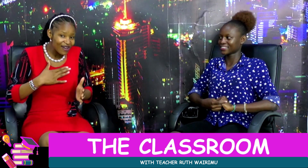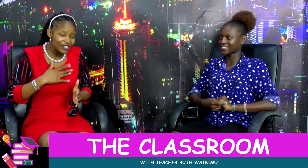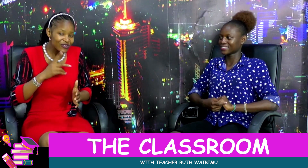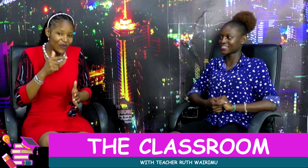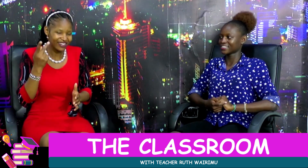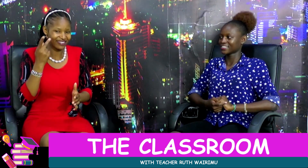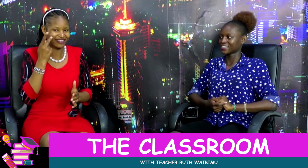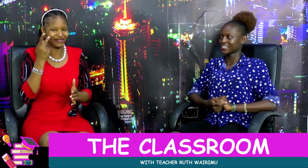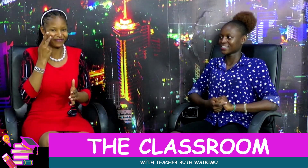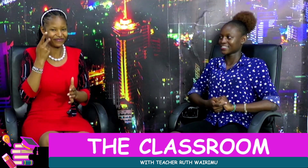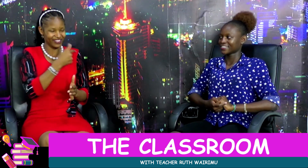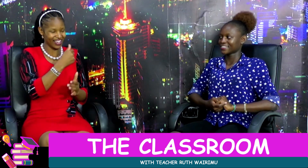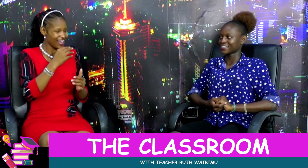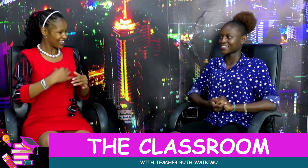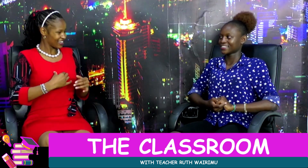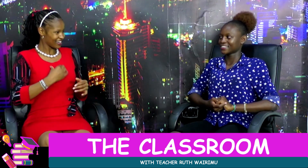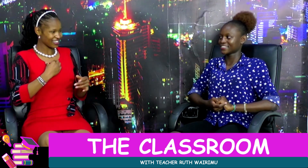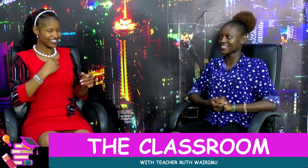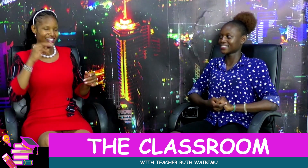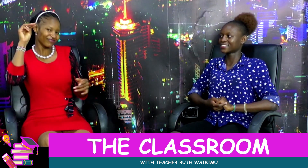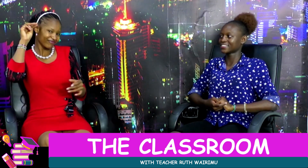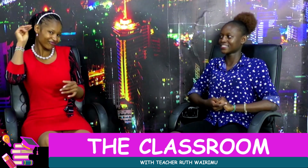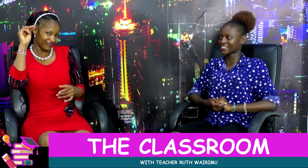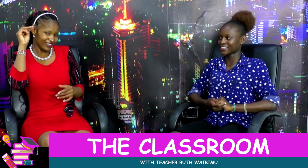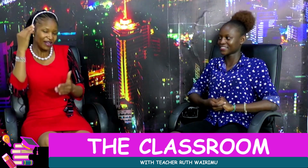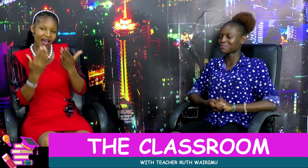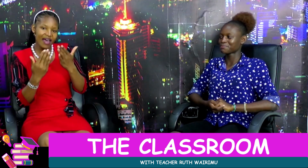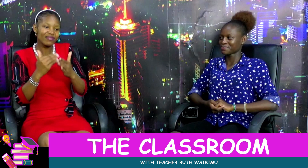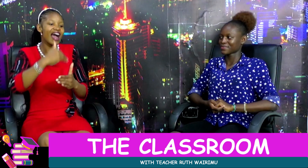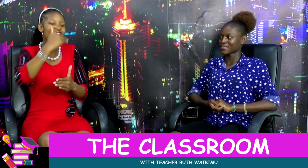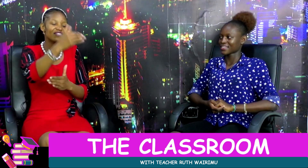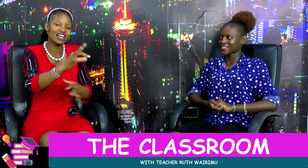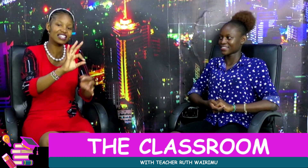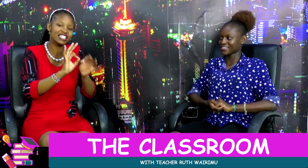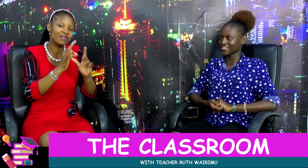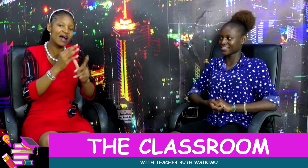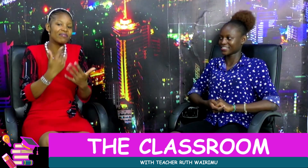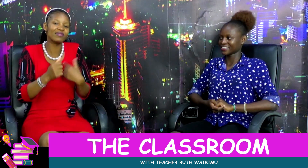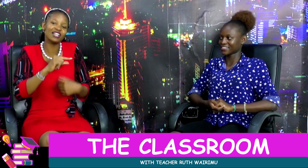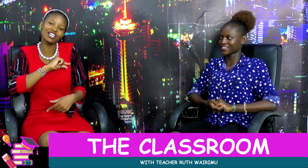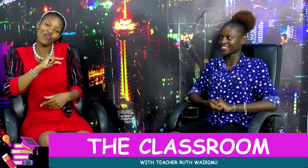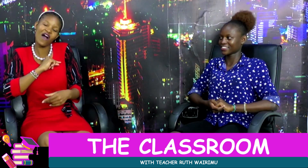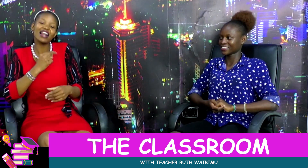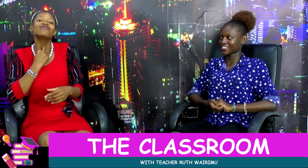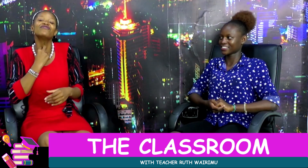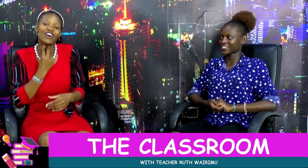name, and my sign language interpreter voicing is Esther Kendi, and my other interpreter. We're going to